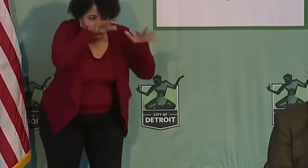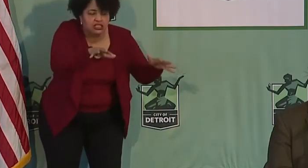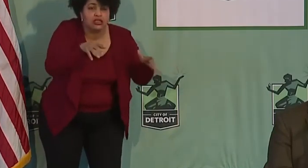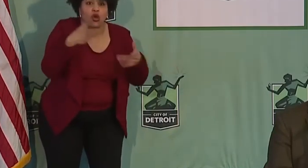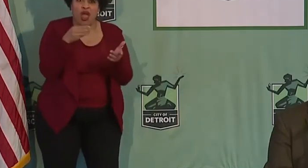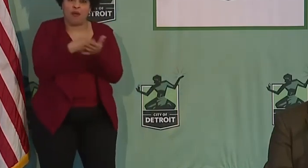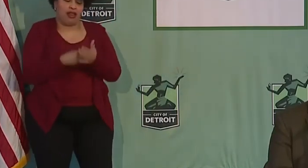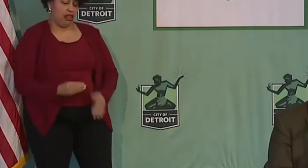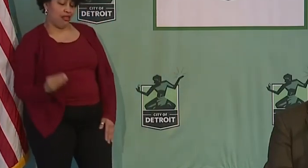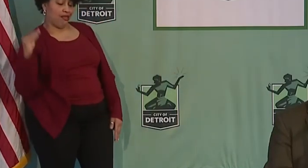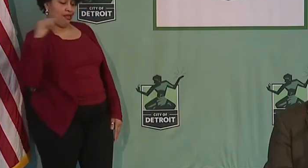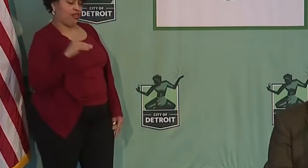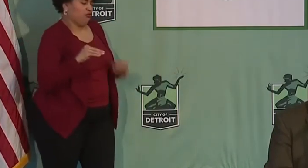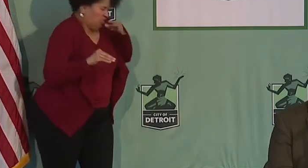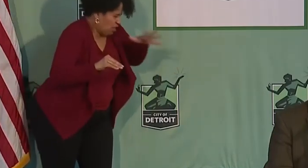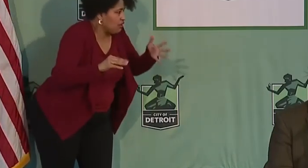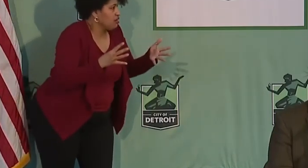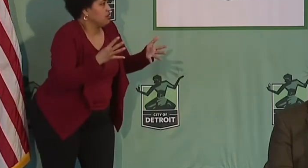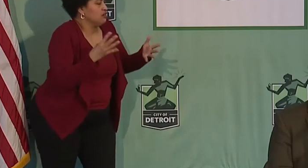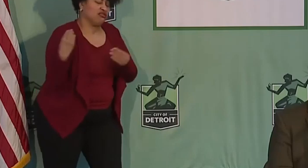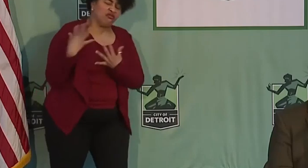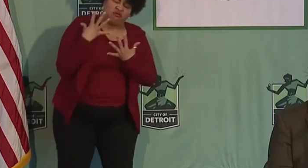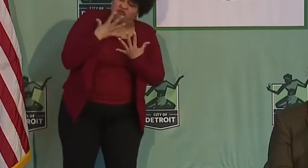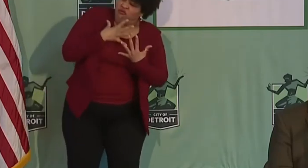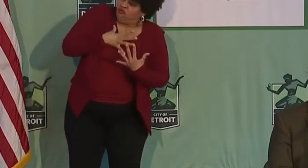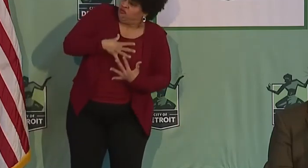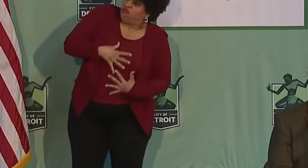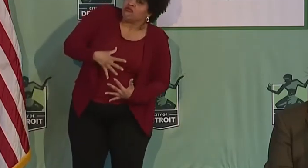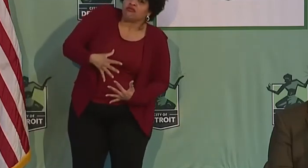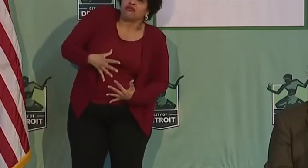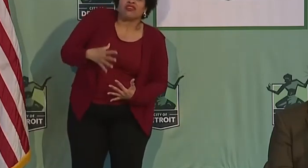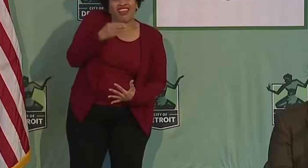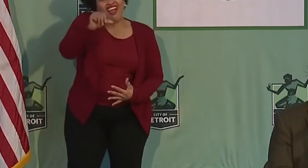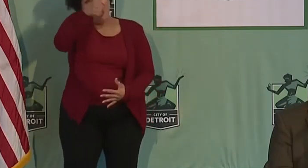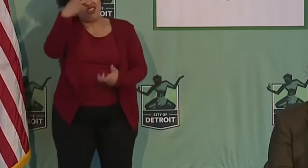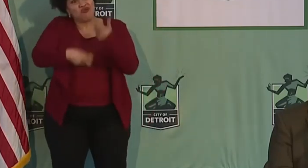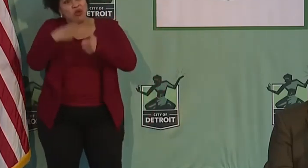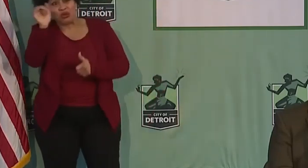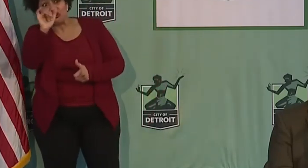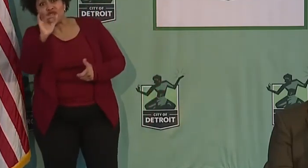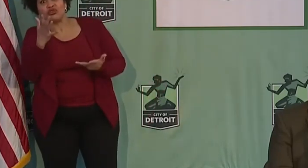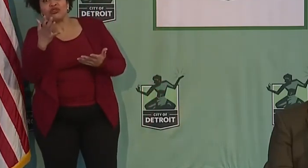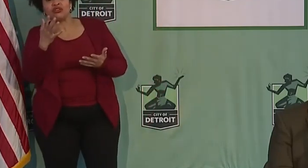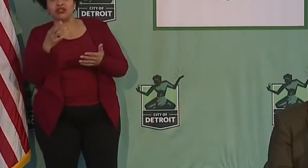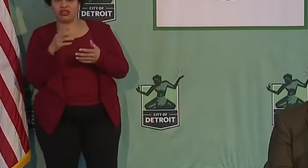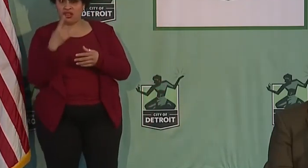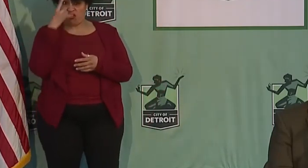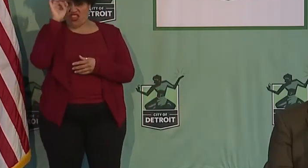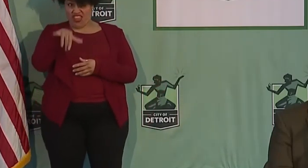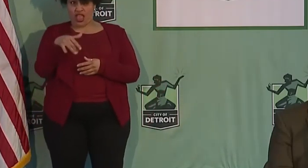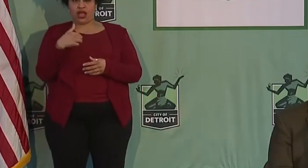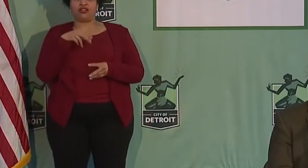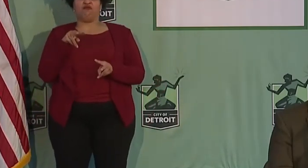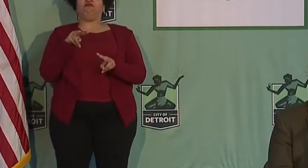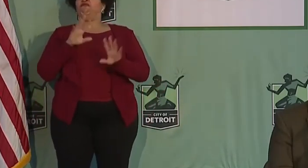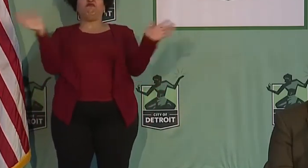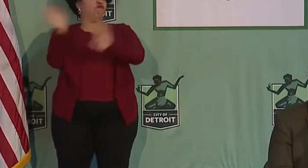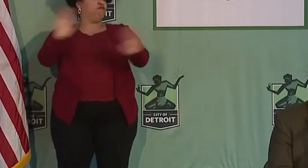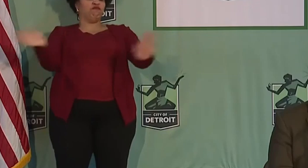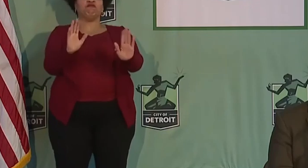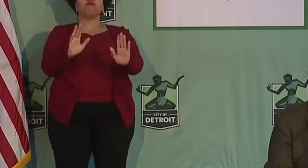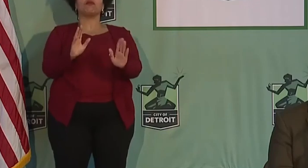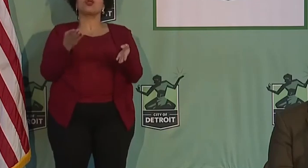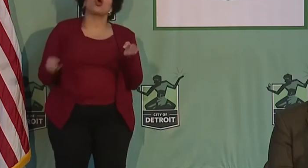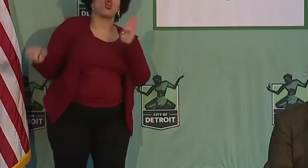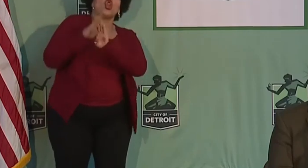box, as well as other issues. And as a result of that, I ordered the front doors closed. I ordered